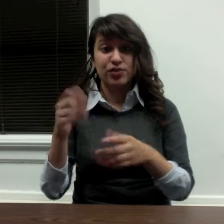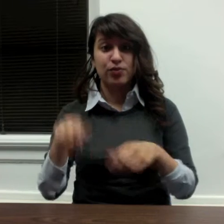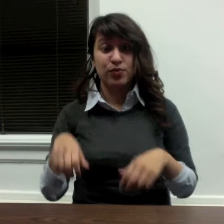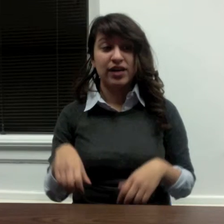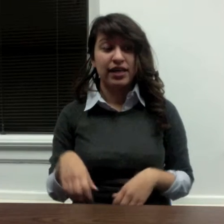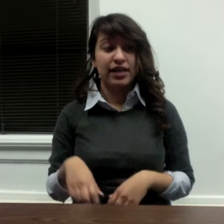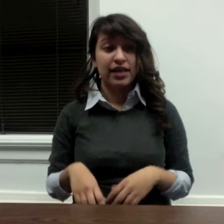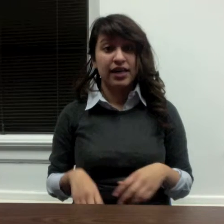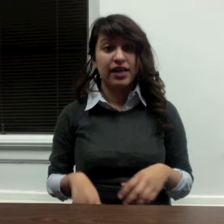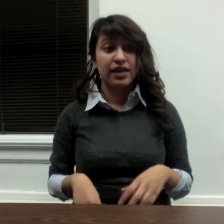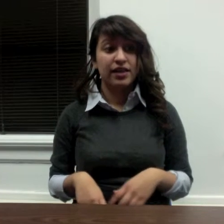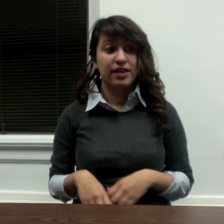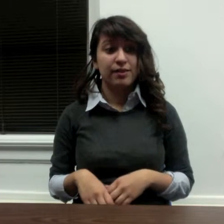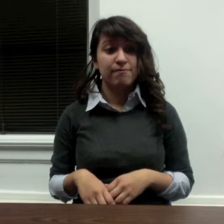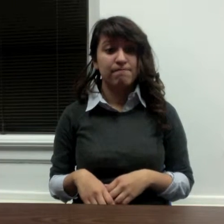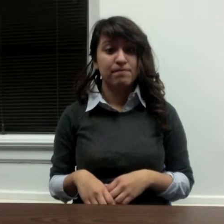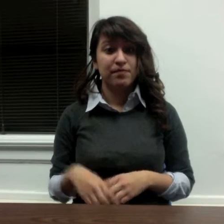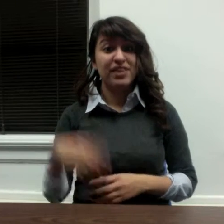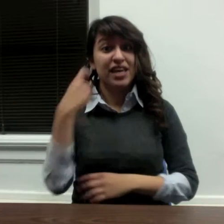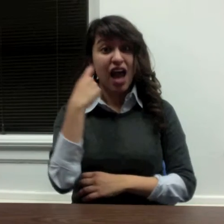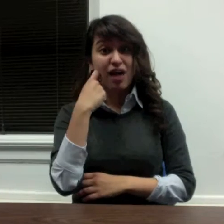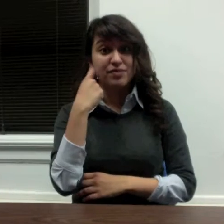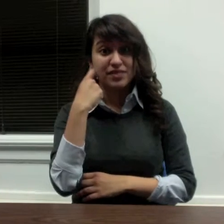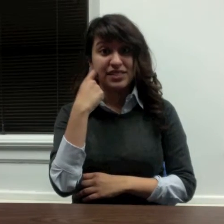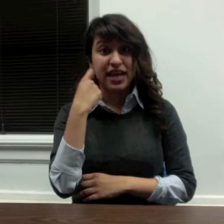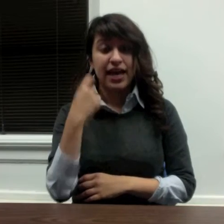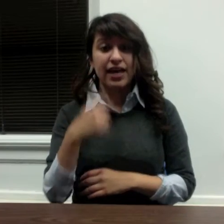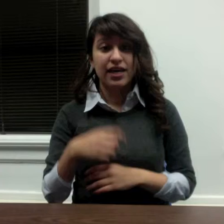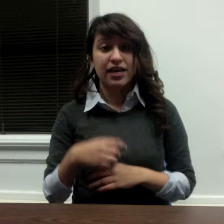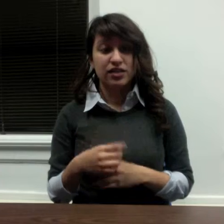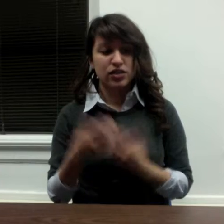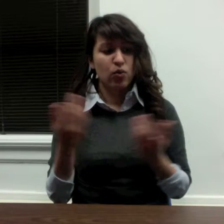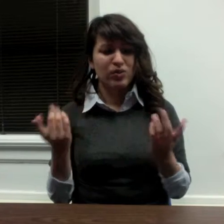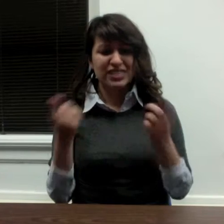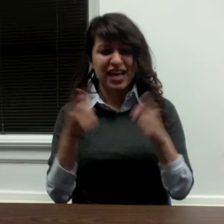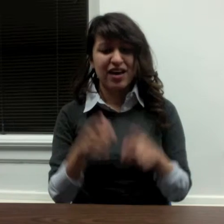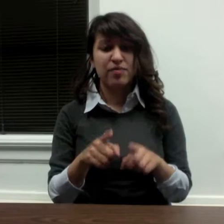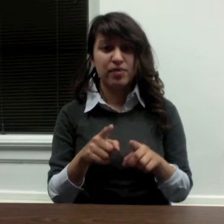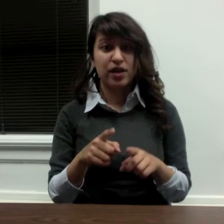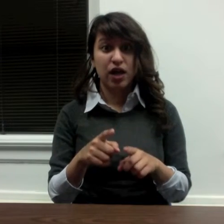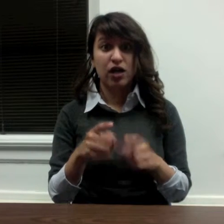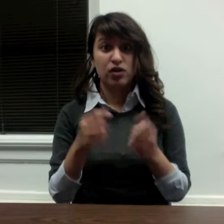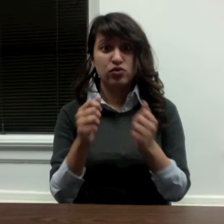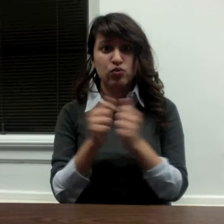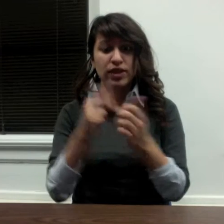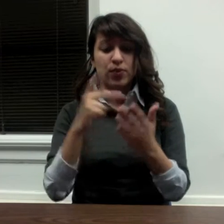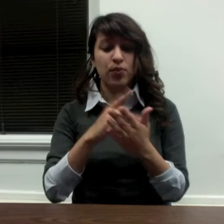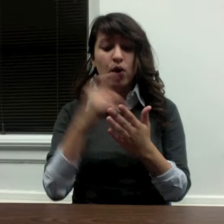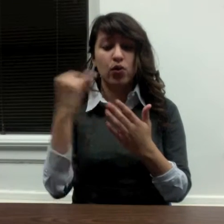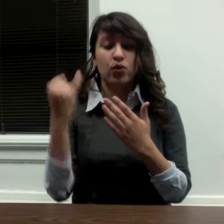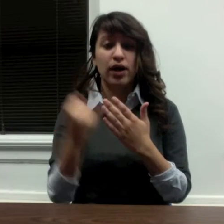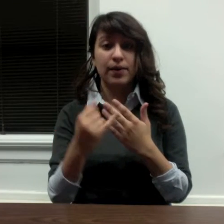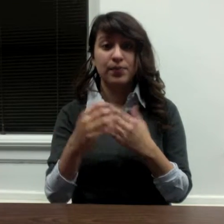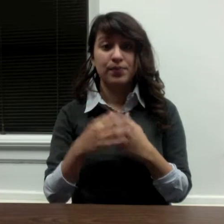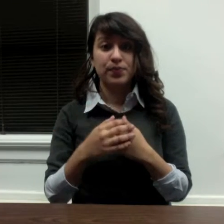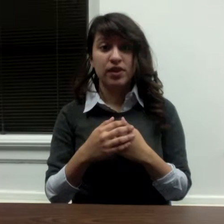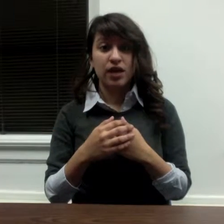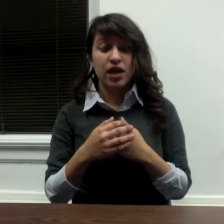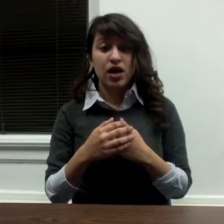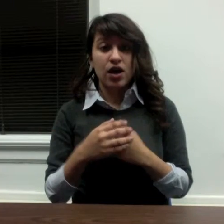what's happening with the program committee for the RID